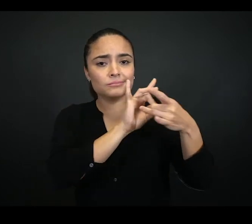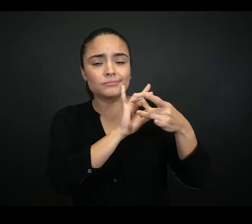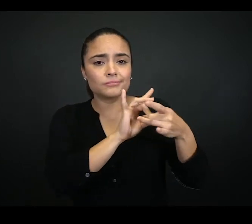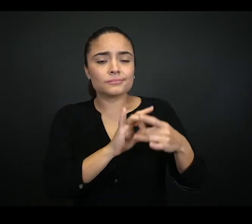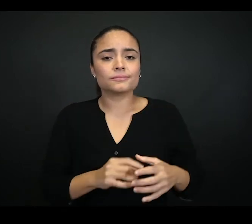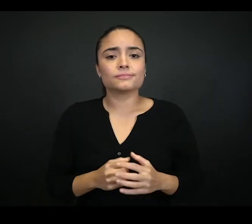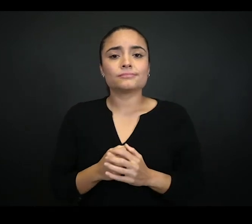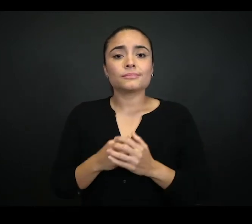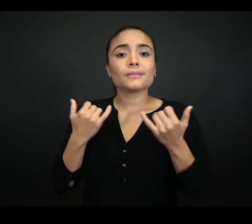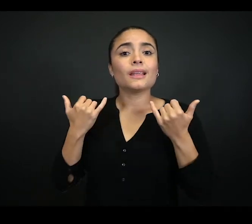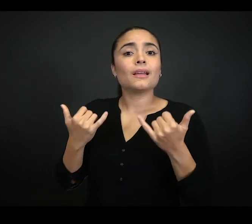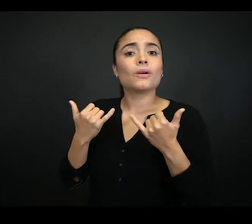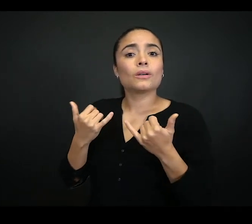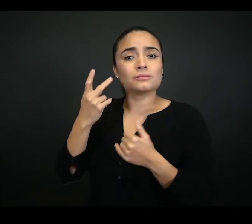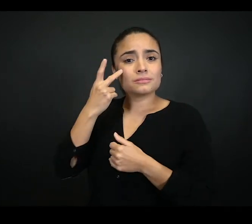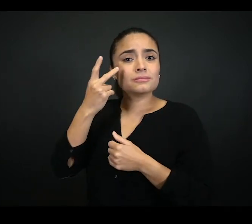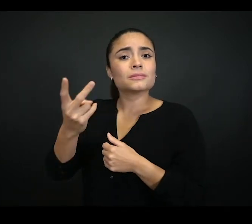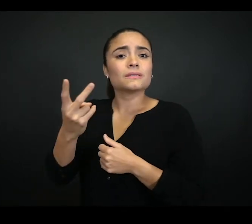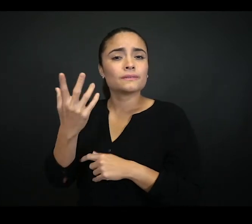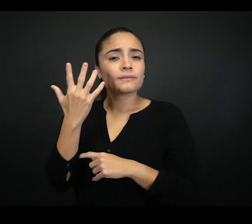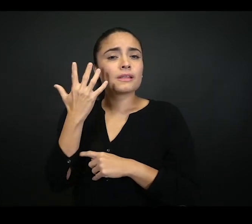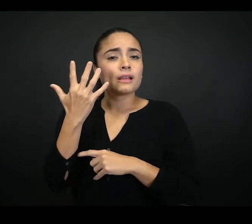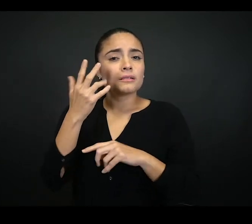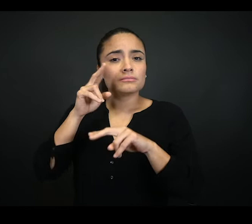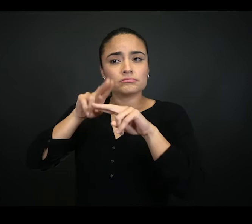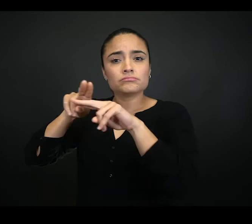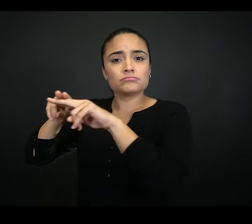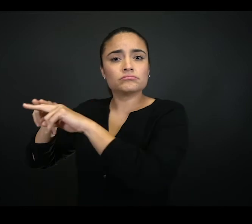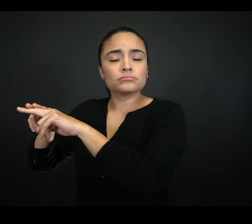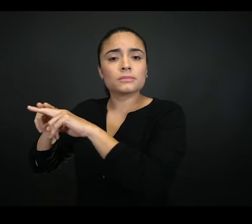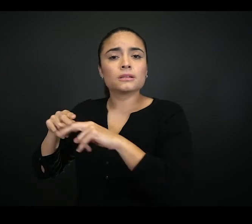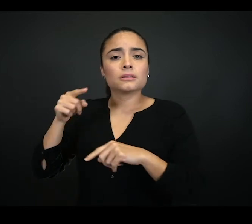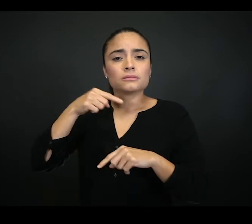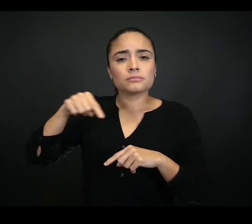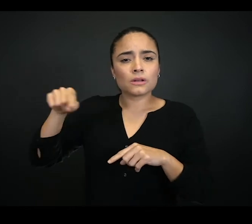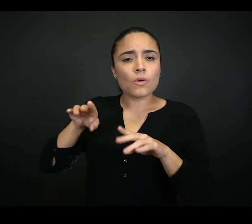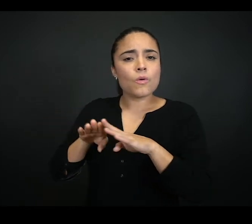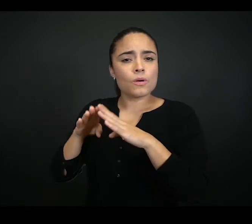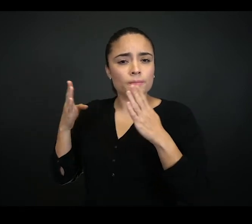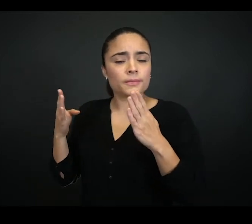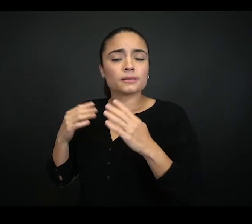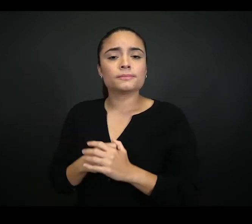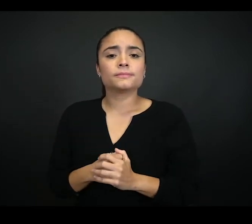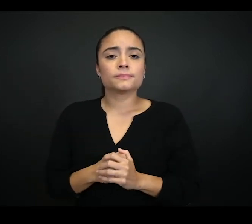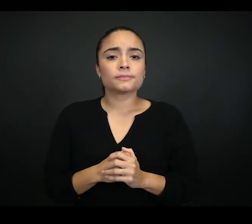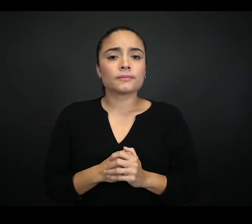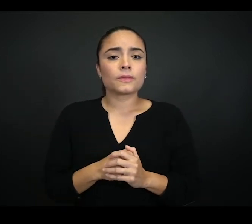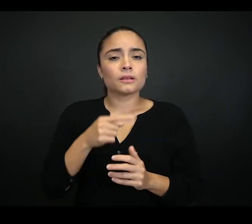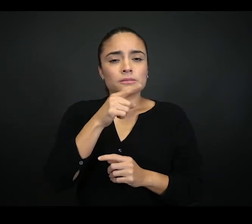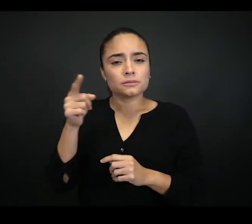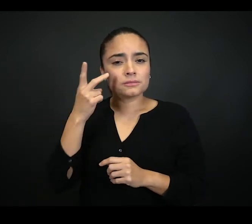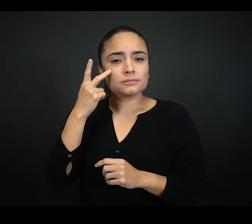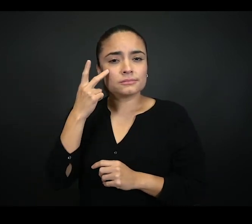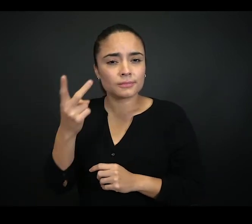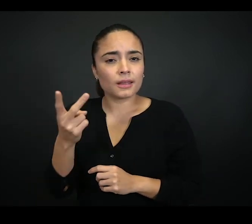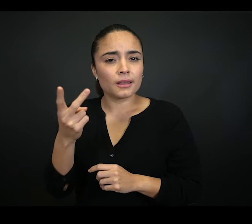here and available and offering this service. So you can see we've got 5 booths right